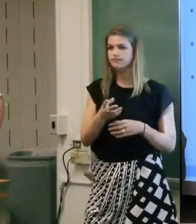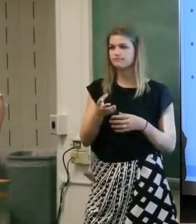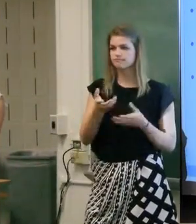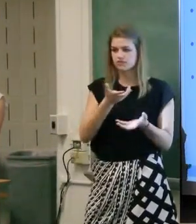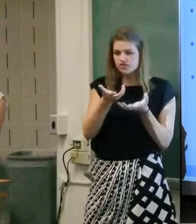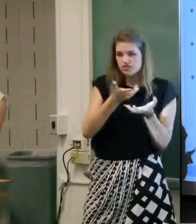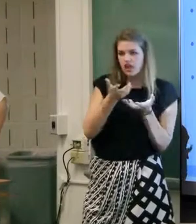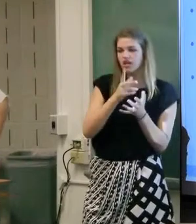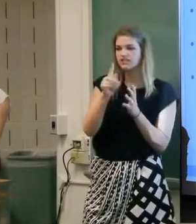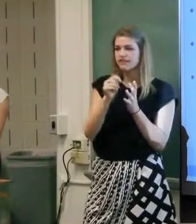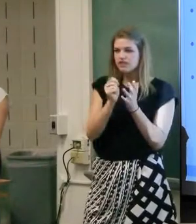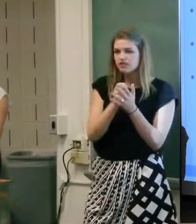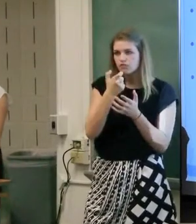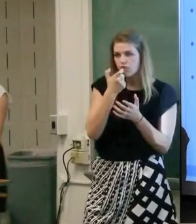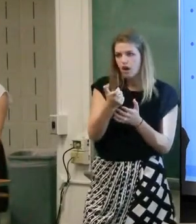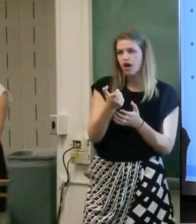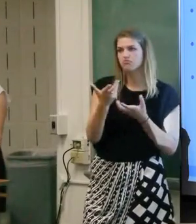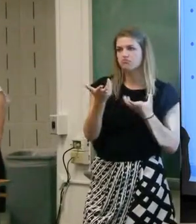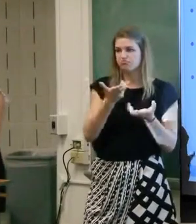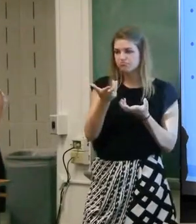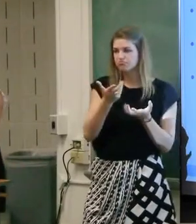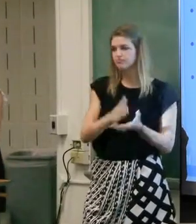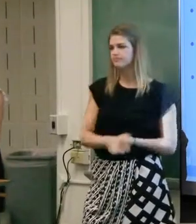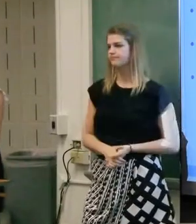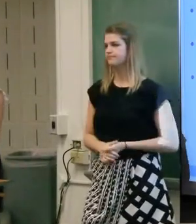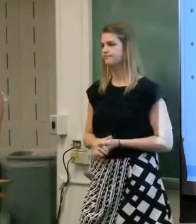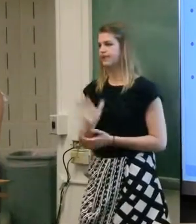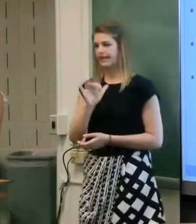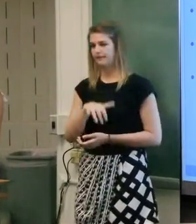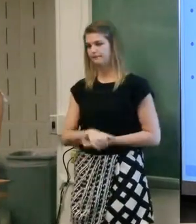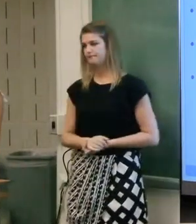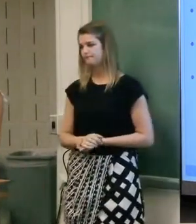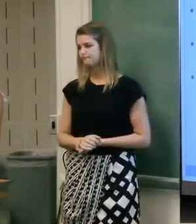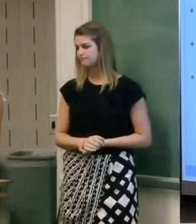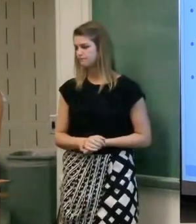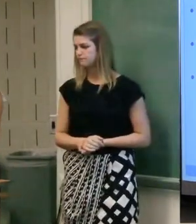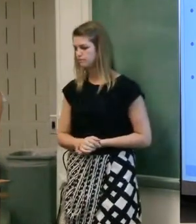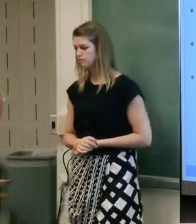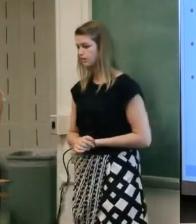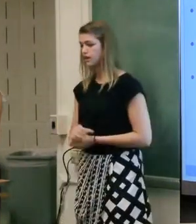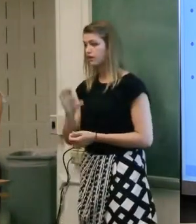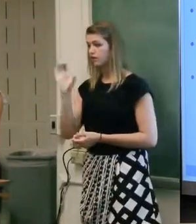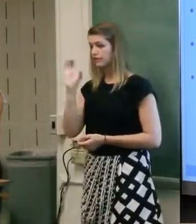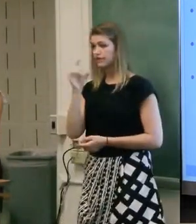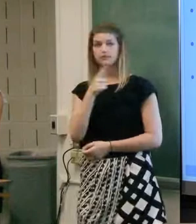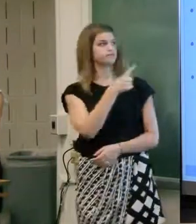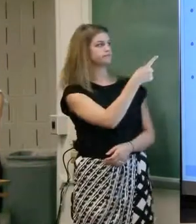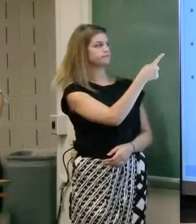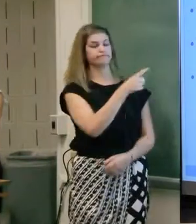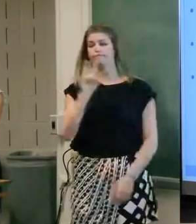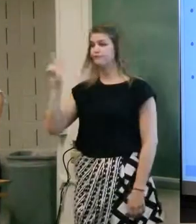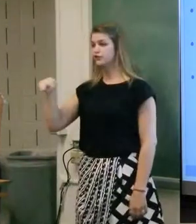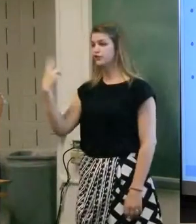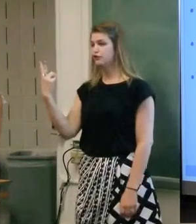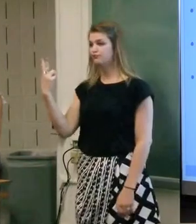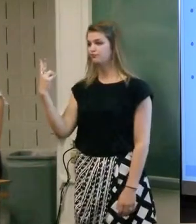different things and watch videos, stuff like that. For C hours, I only had 2.